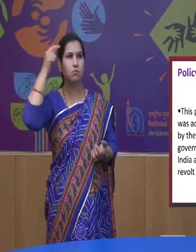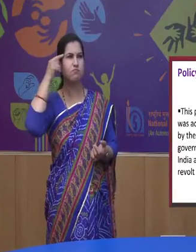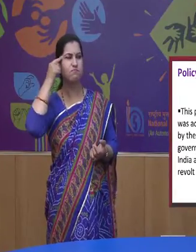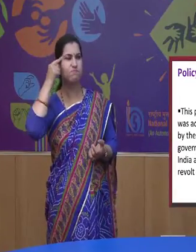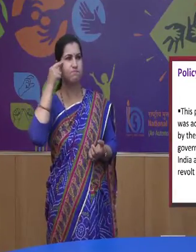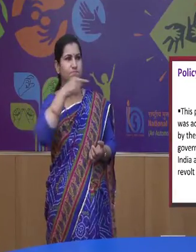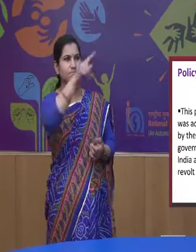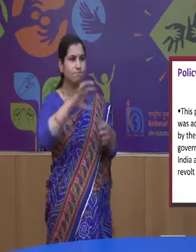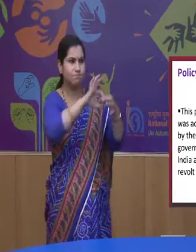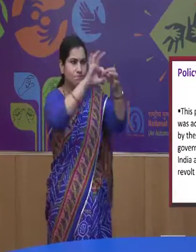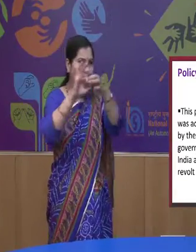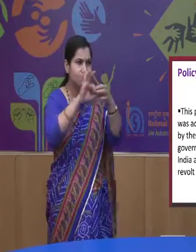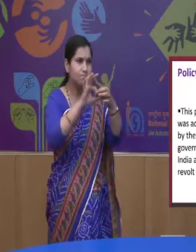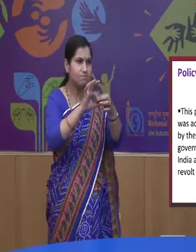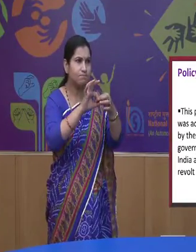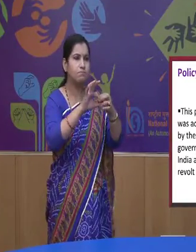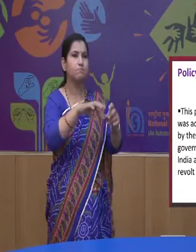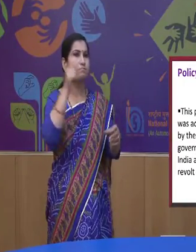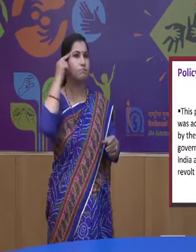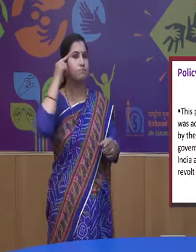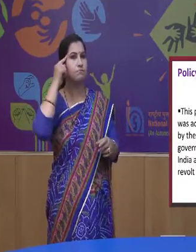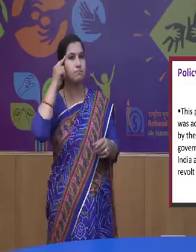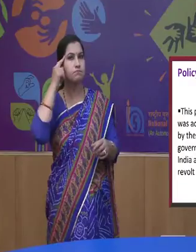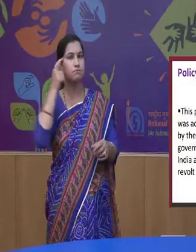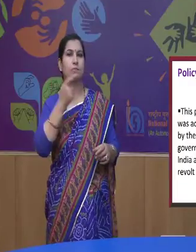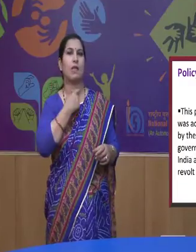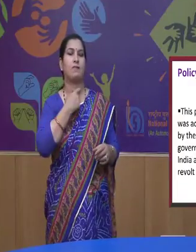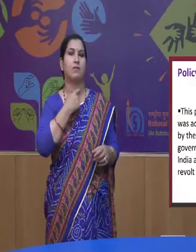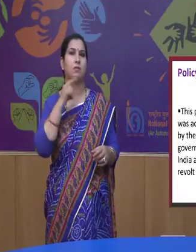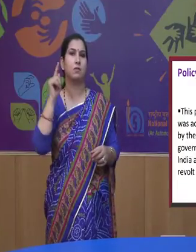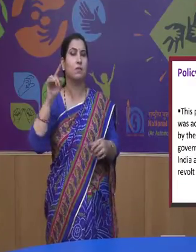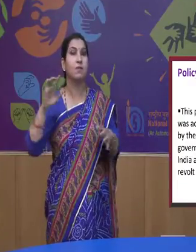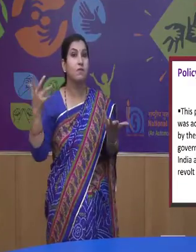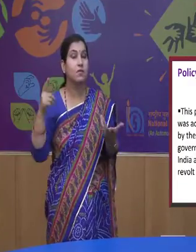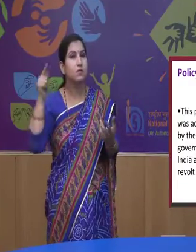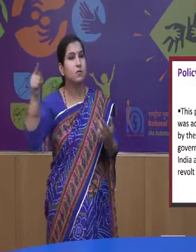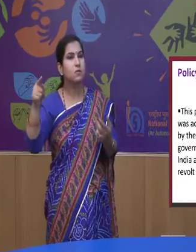that was followed by the British in India after this revolt.